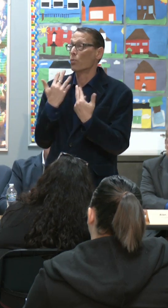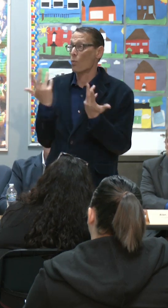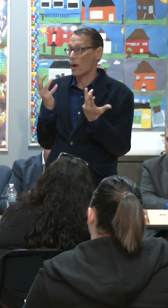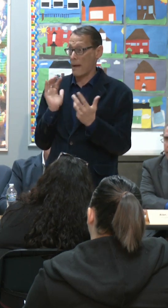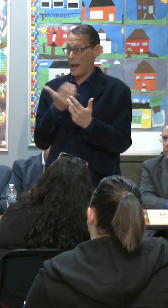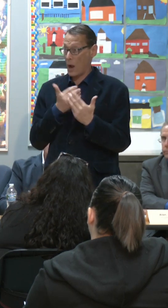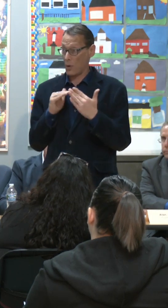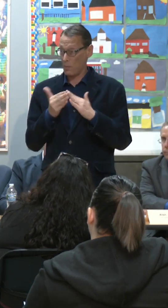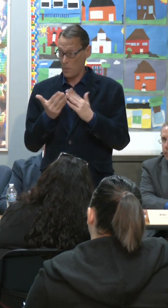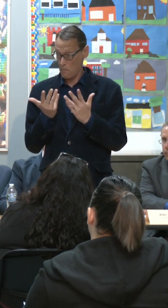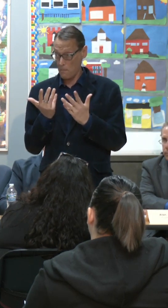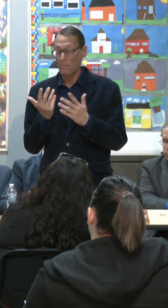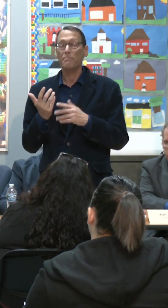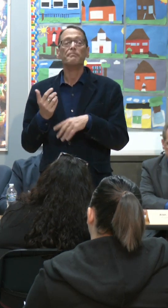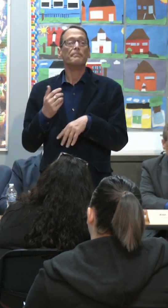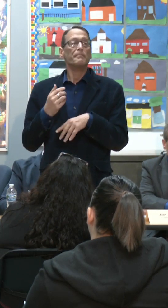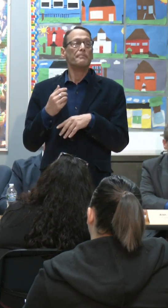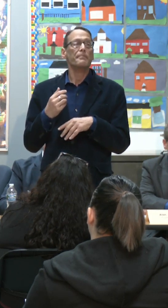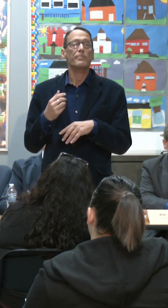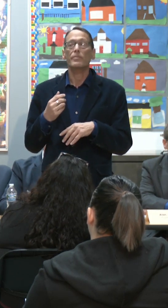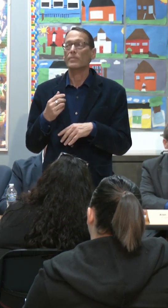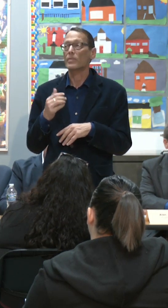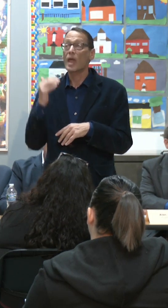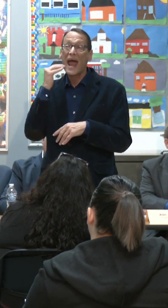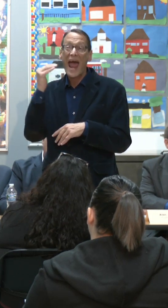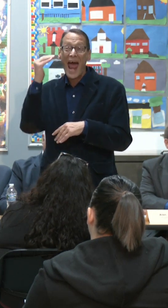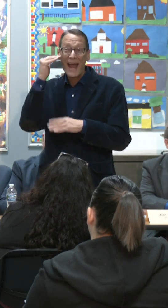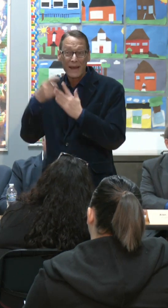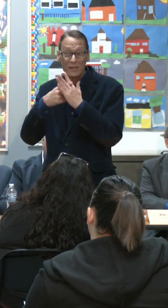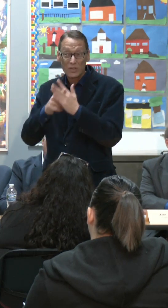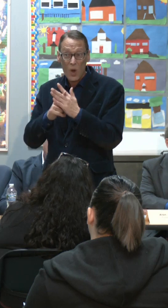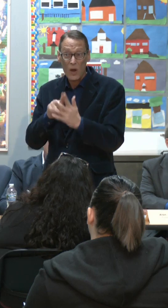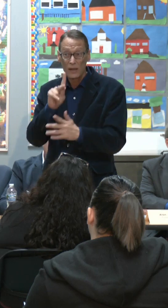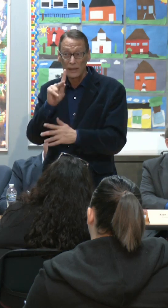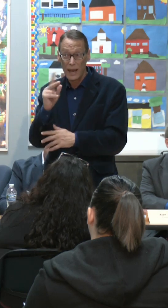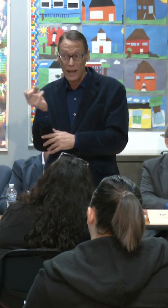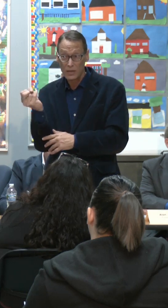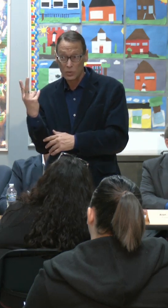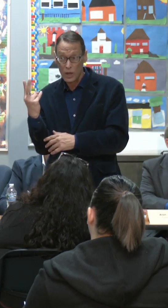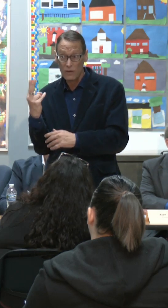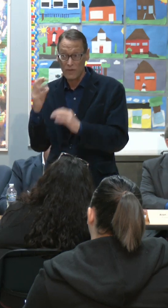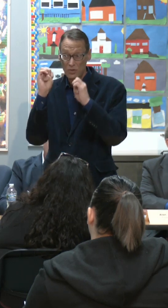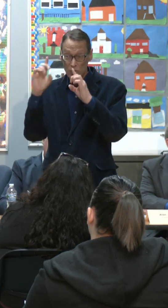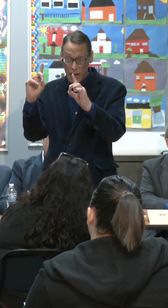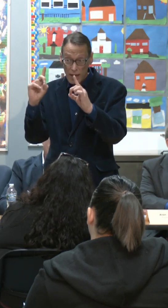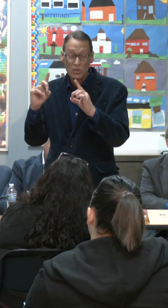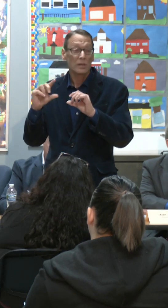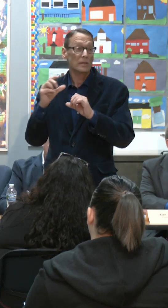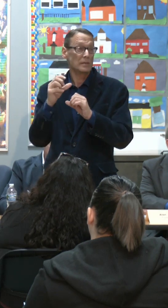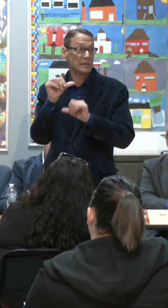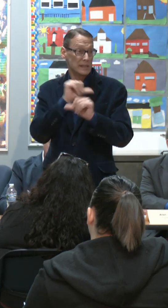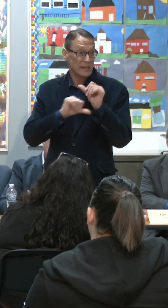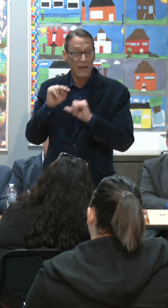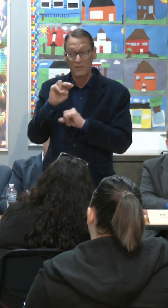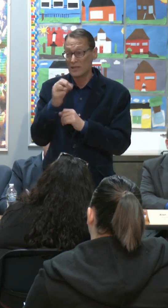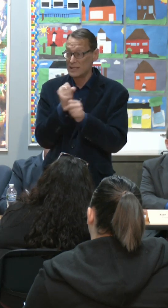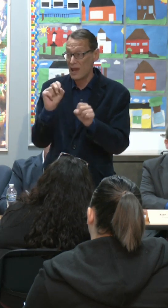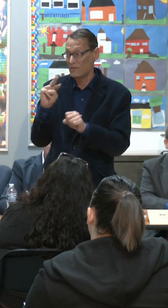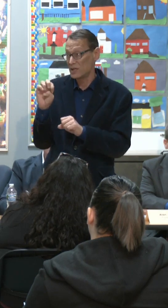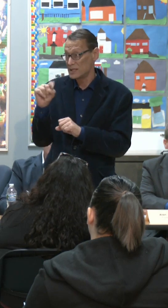MYCSTL? MYCSTL. They have some really good stuff there.